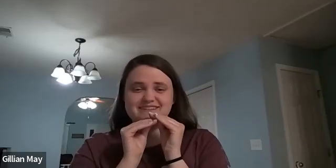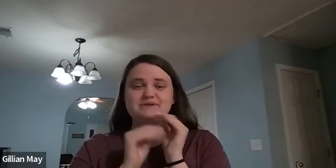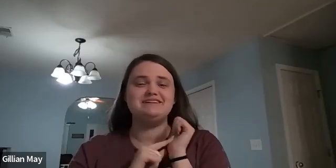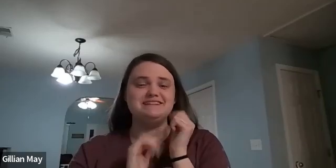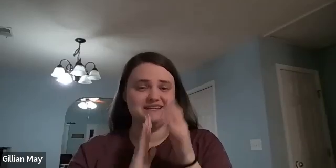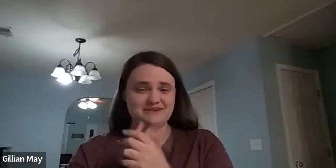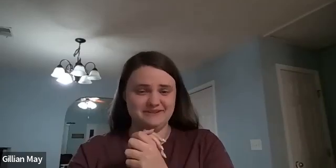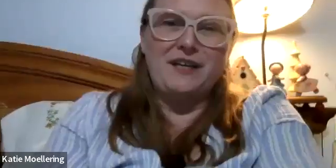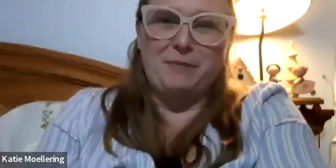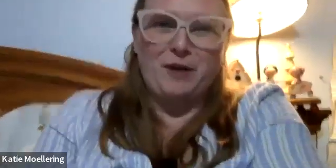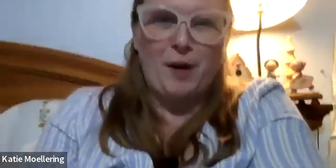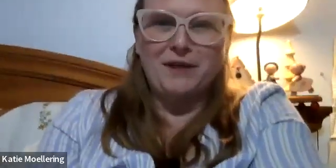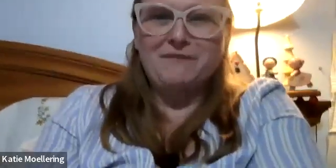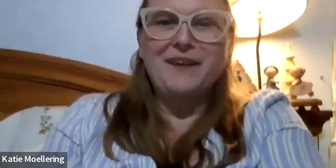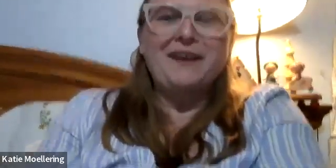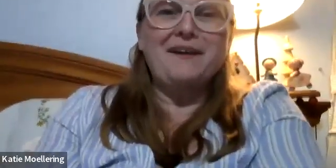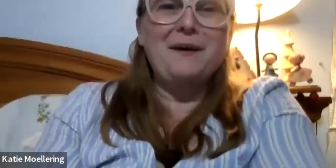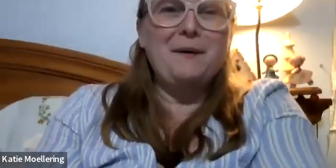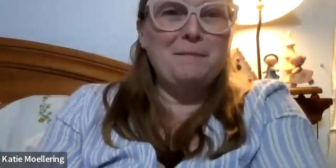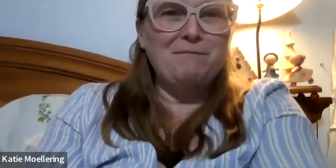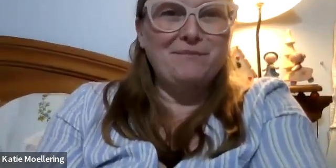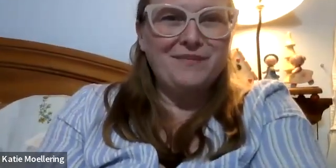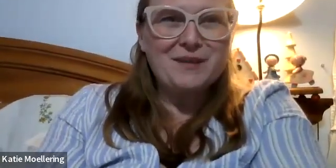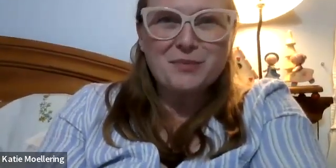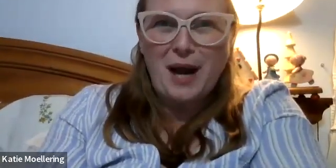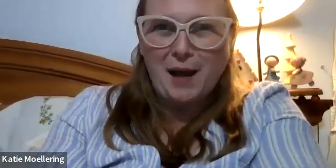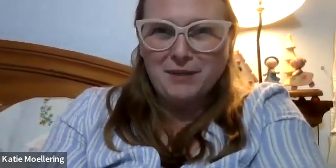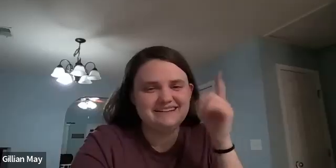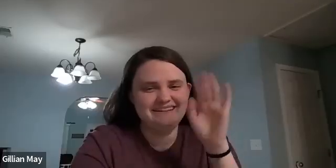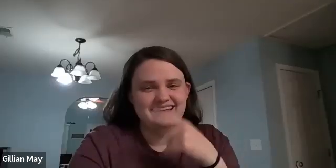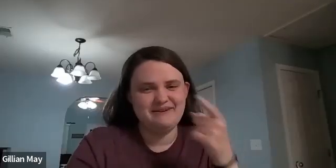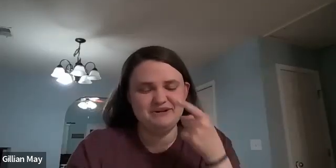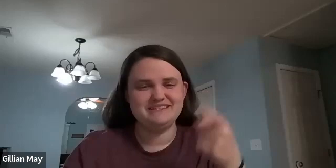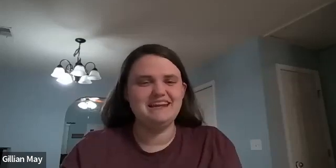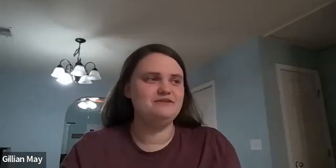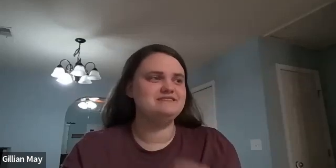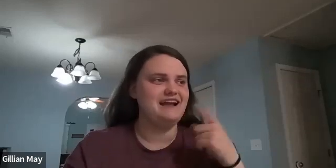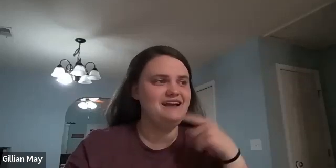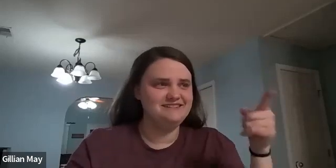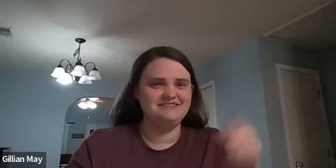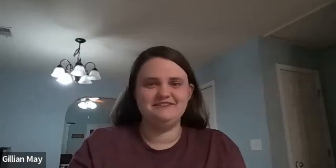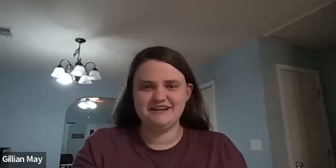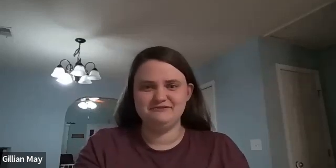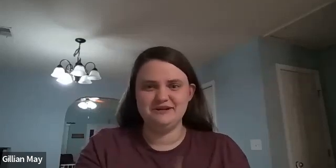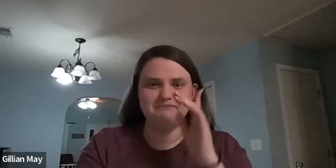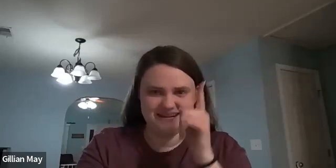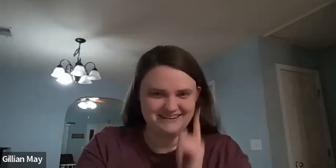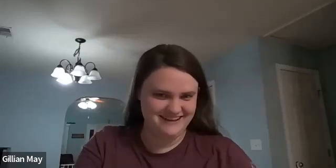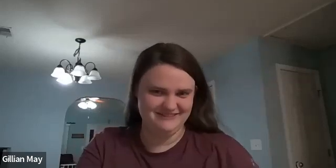Because we're not. Yes, I gotta go feed Henry probably. I always forget when you said Henry. I was like, I also need to feed Henry. My dog Henry,